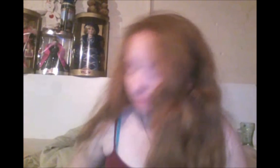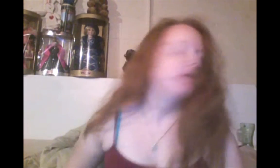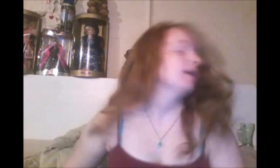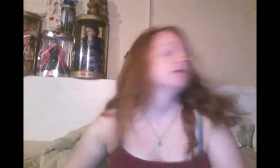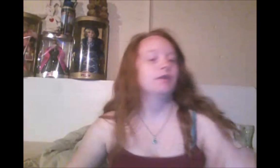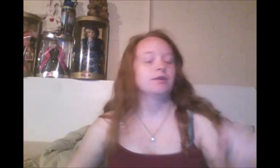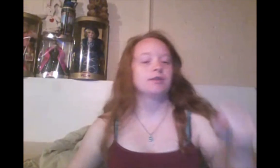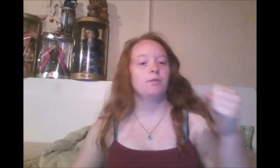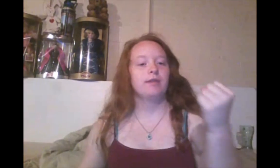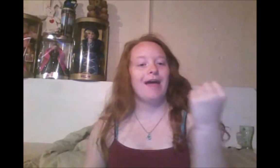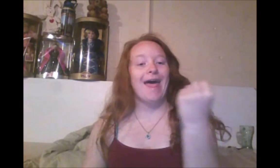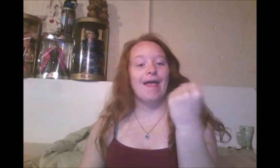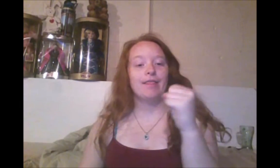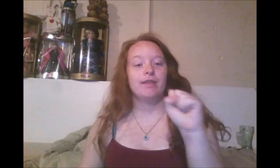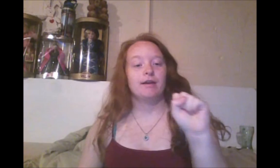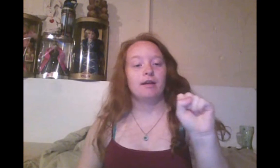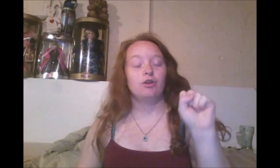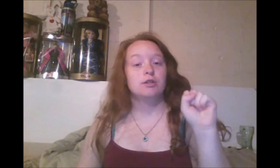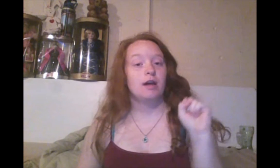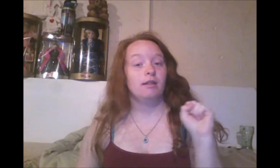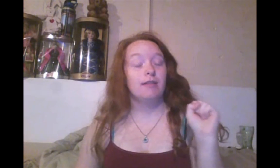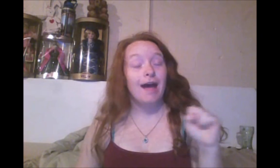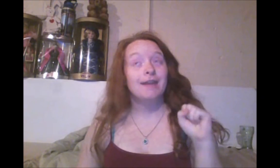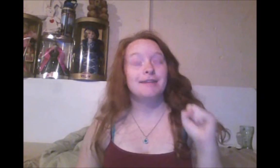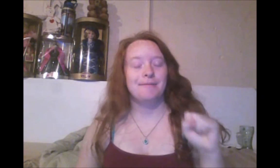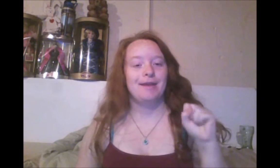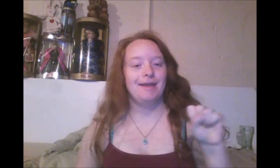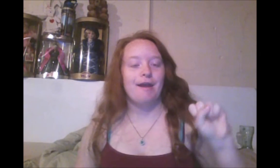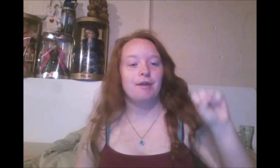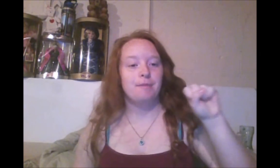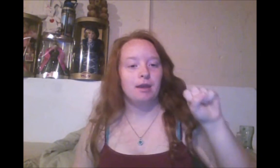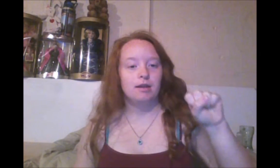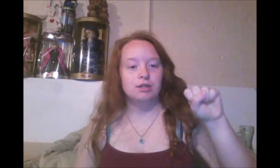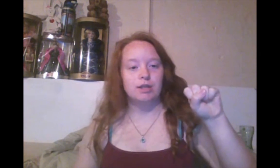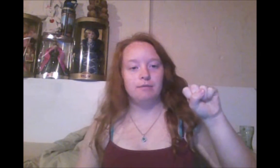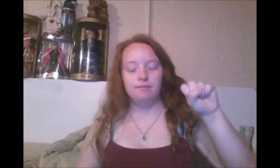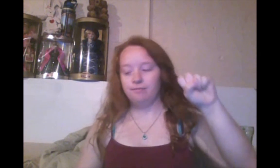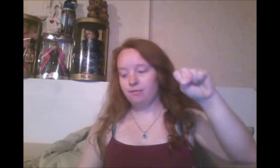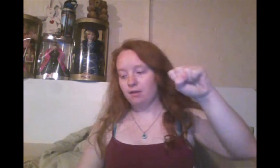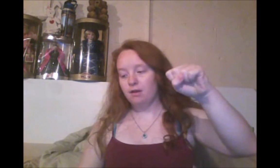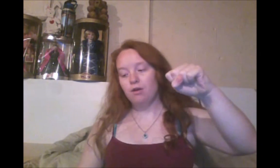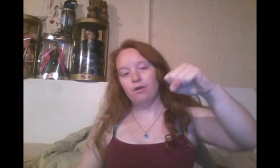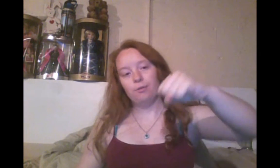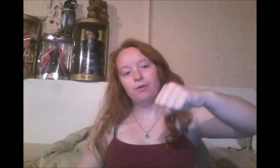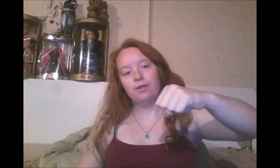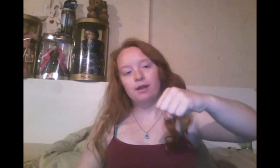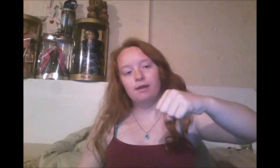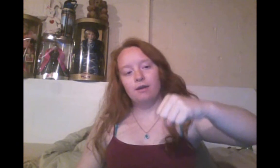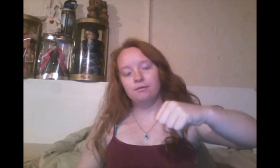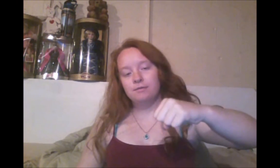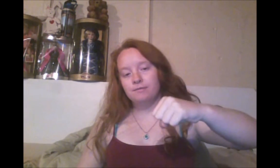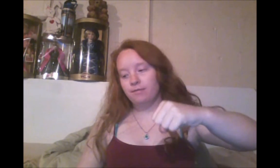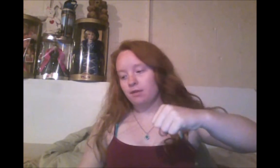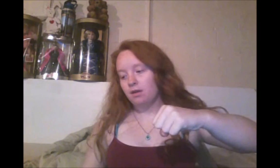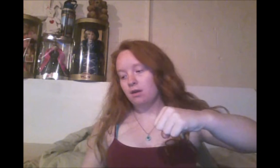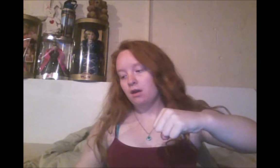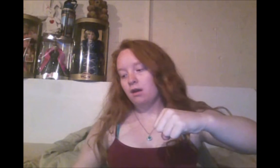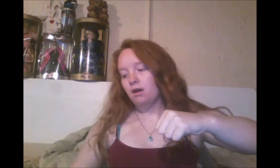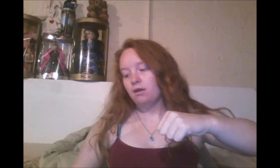Okay, so you're going to start with your non-dominant hand and make an S shape. Gonna put that down. This is gonna